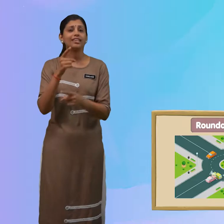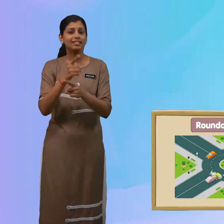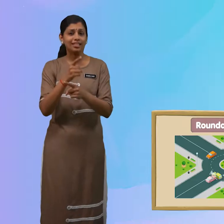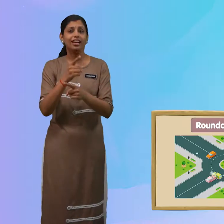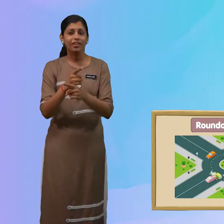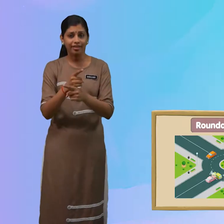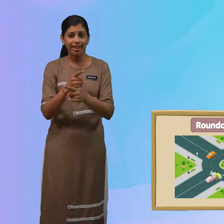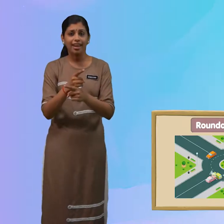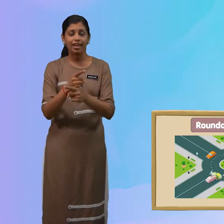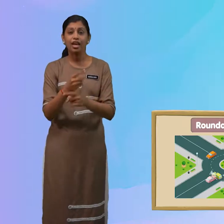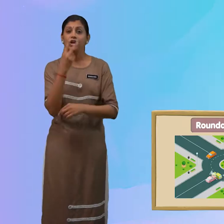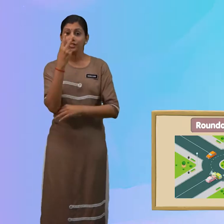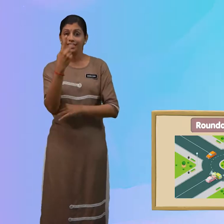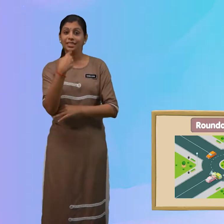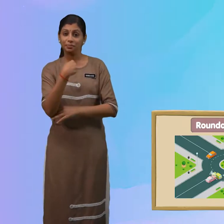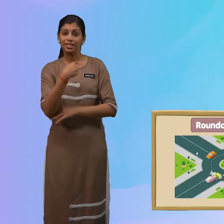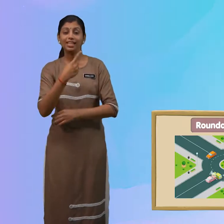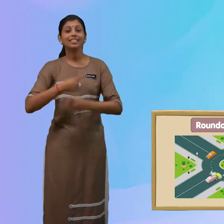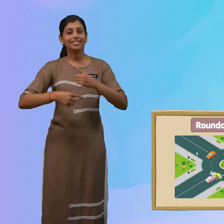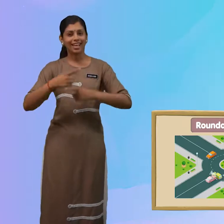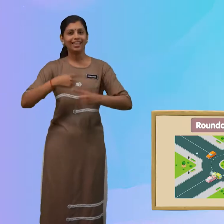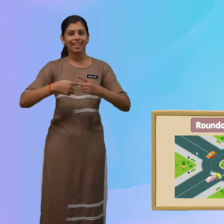Yes, correct. See me signing.